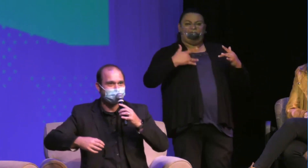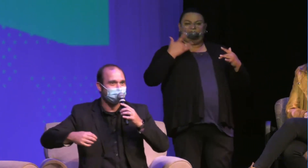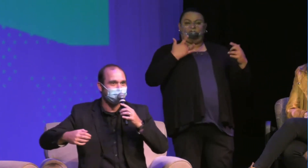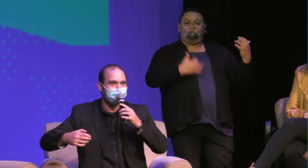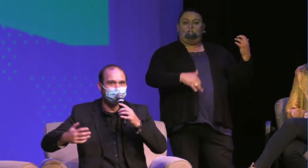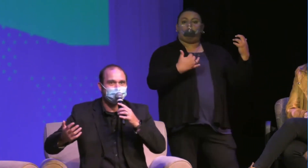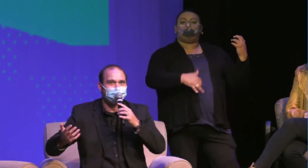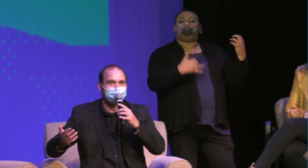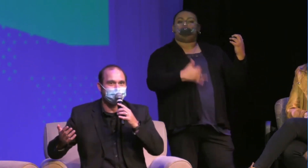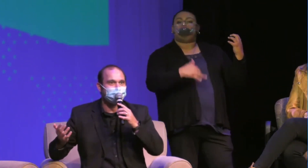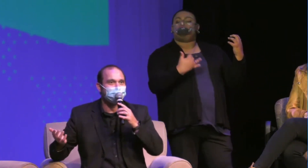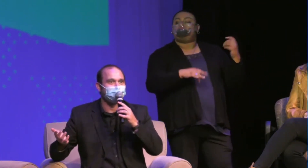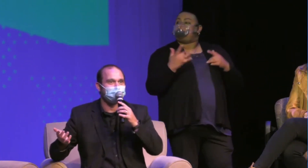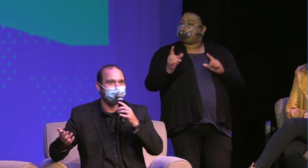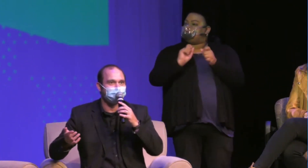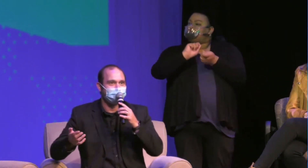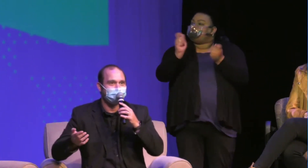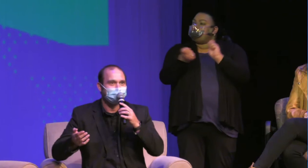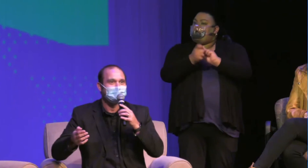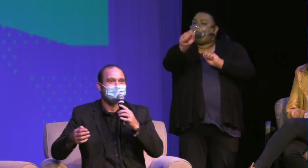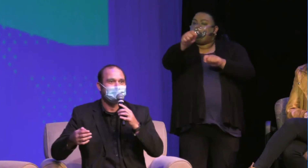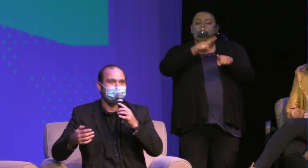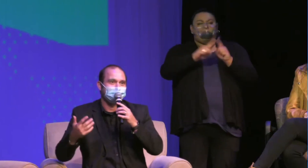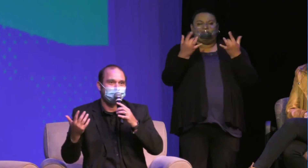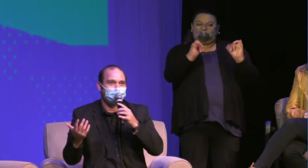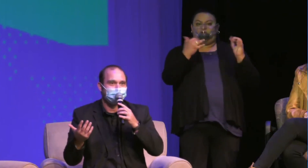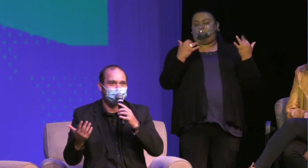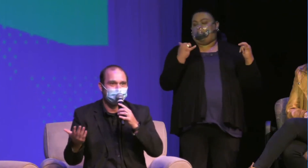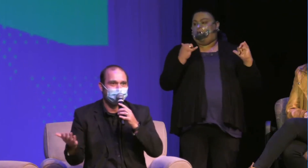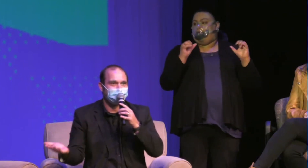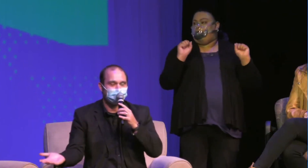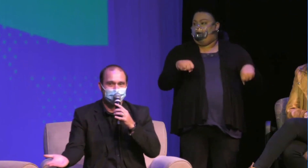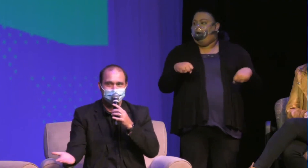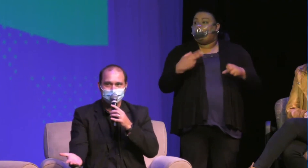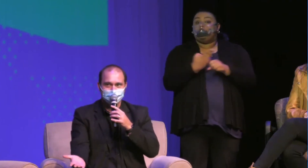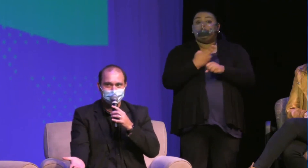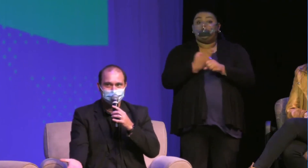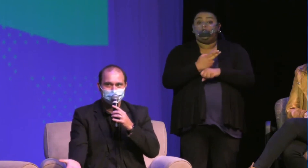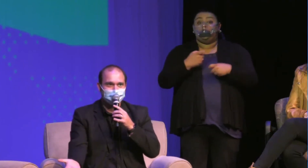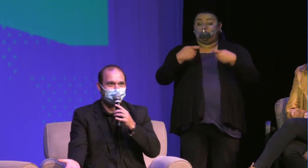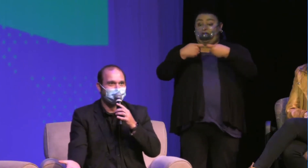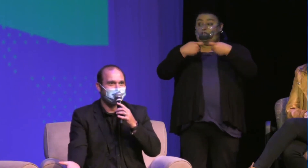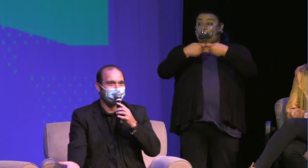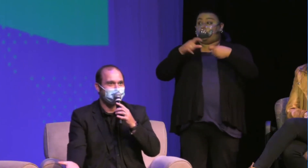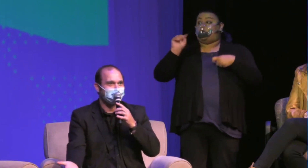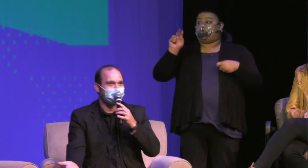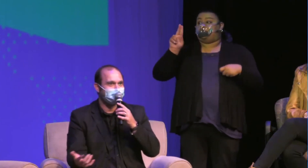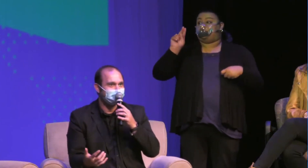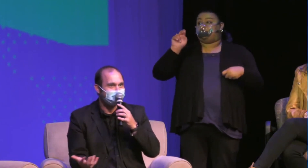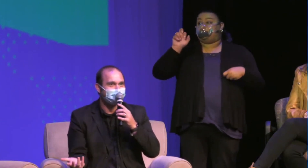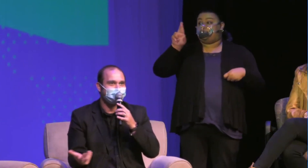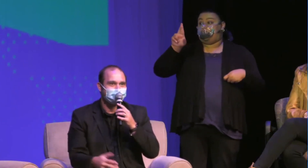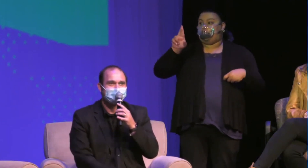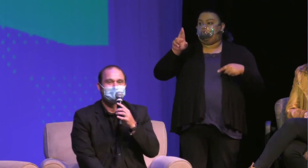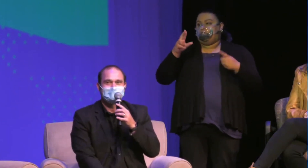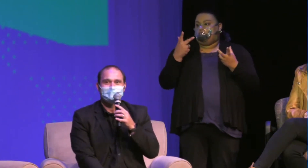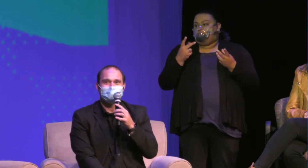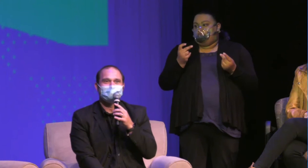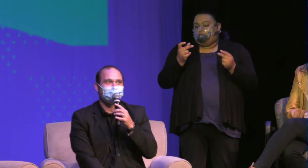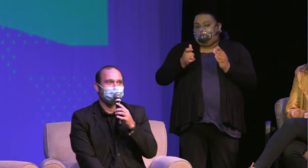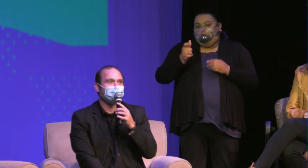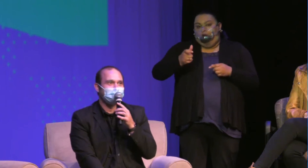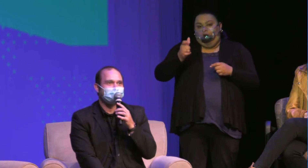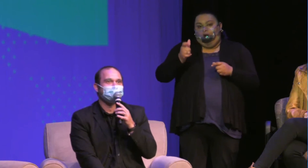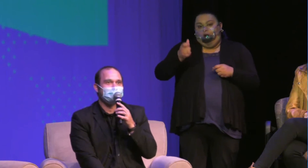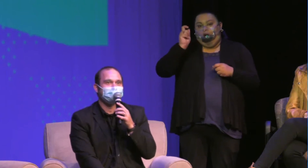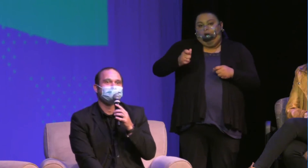feel of actually playing wouldn't change. I'd still be able to play. And I could use an electronic tuner to make sure that I was still in tune. And I